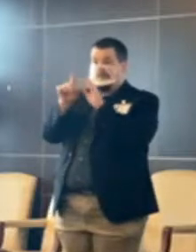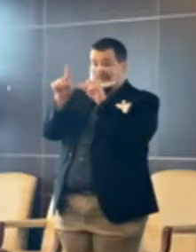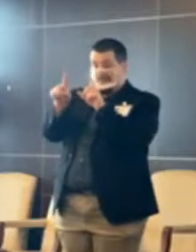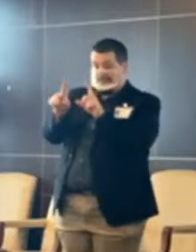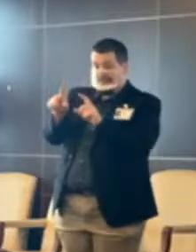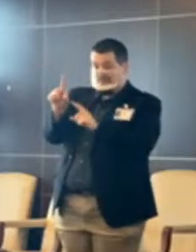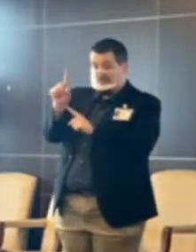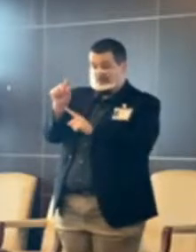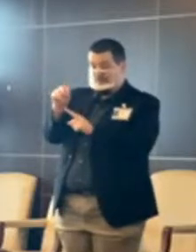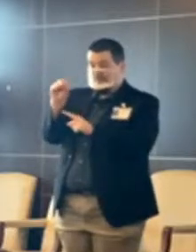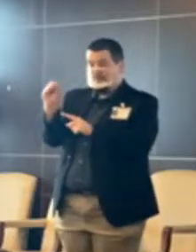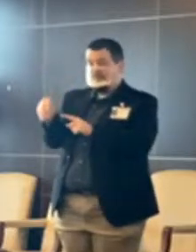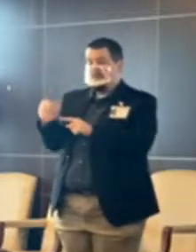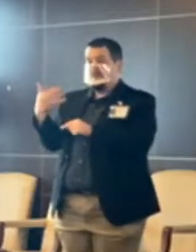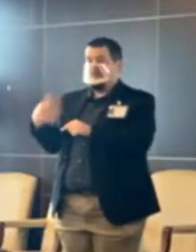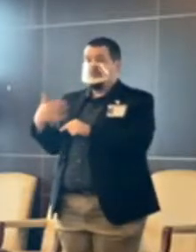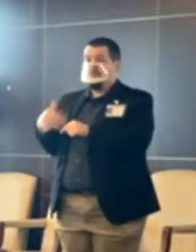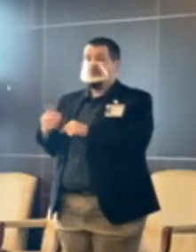at 20%.